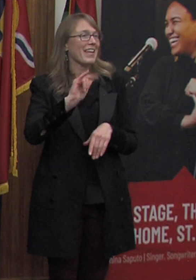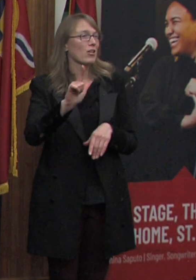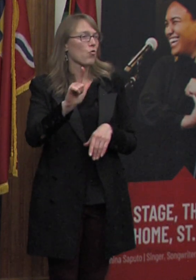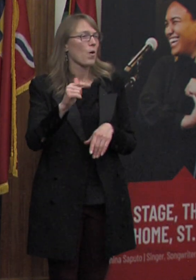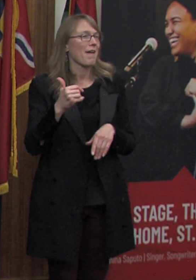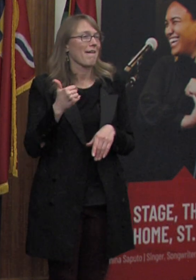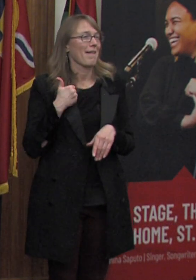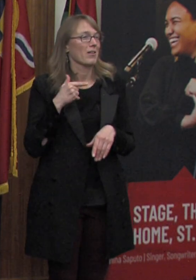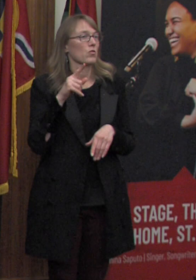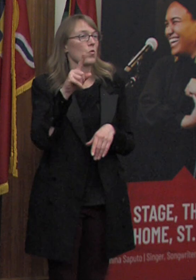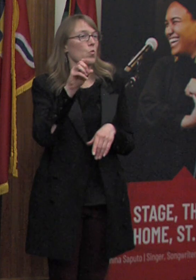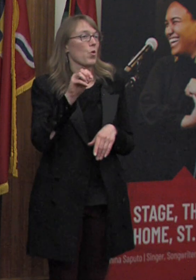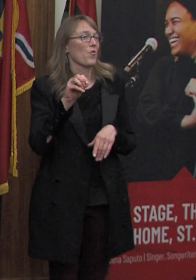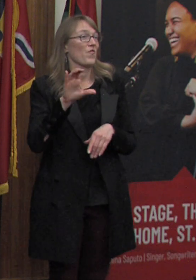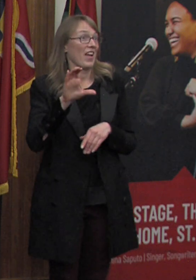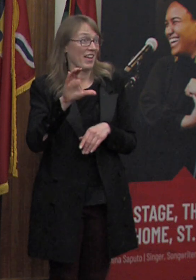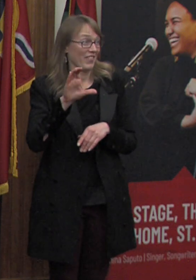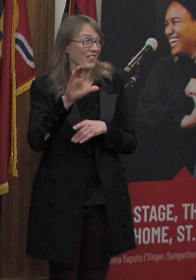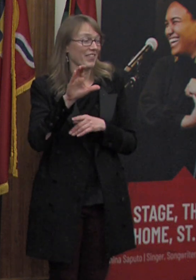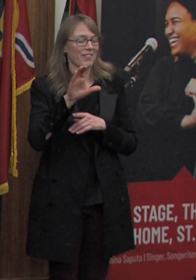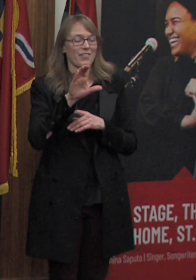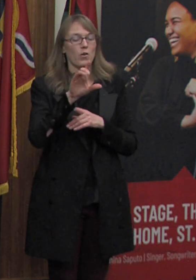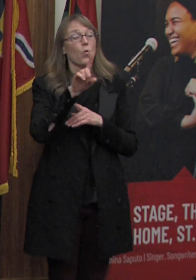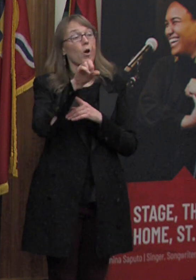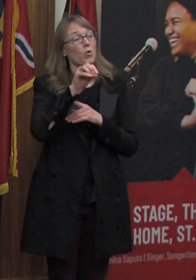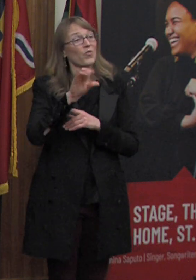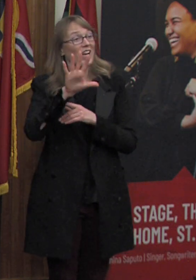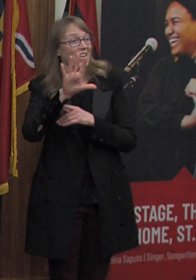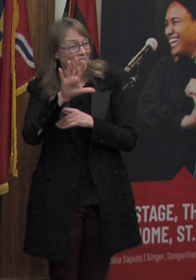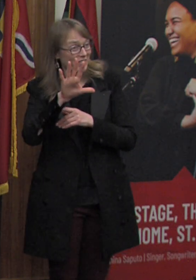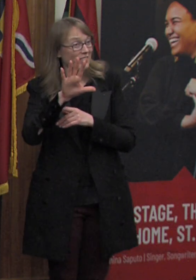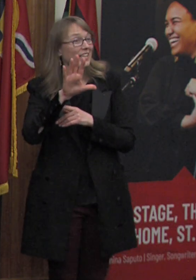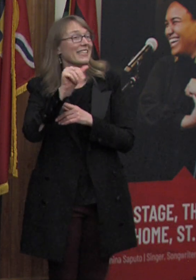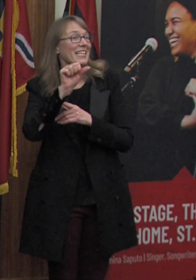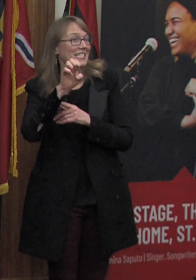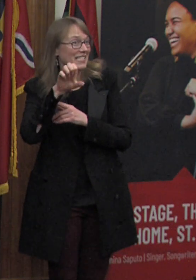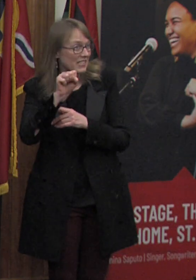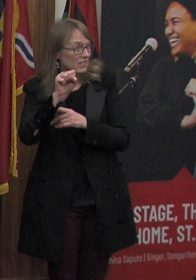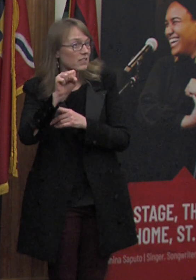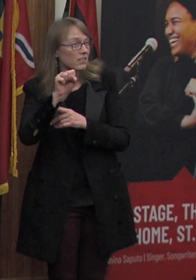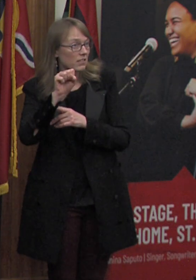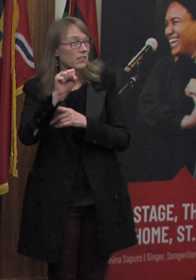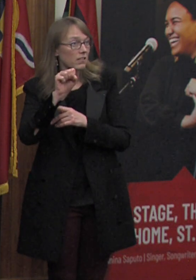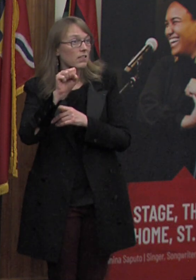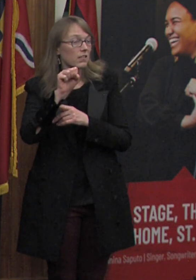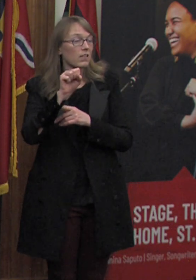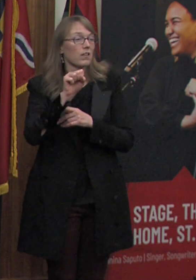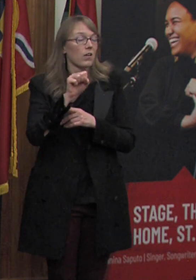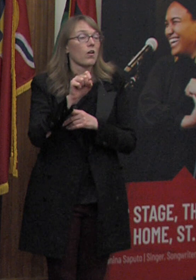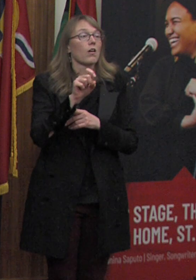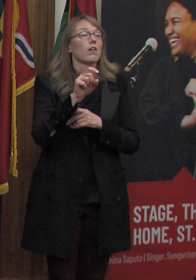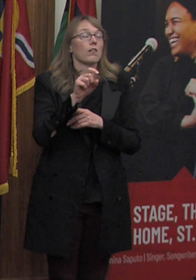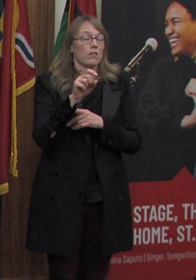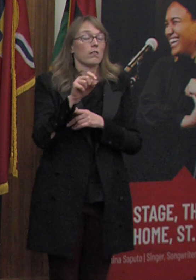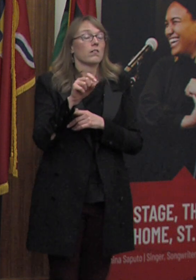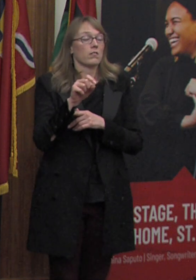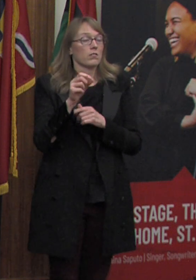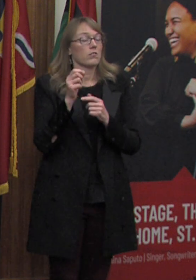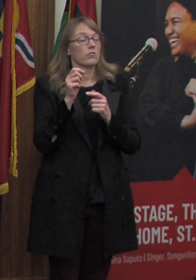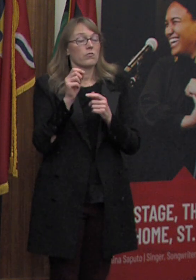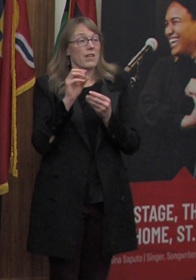105 cases. This information is changing very, very rapidly. 105 cases in Illinois.